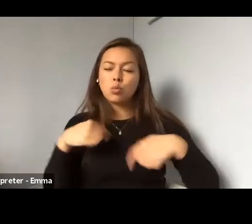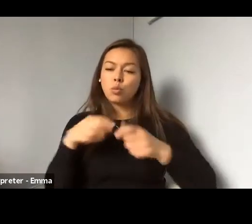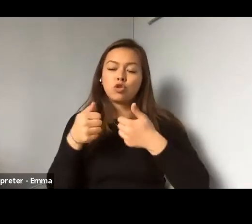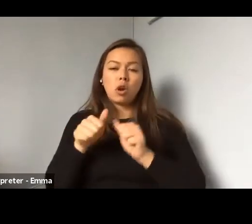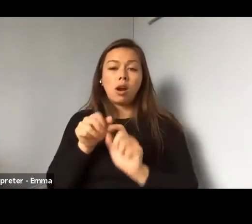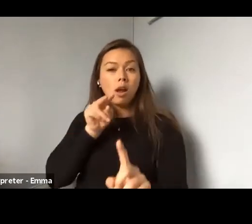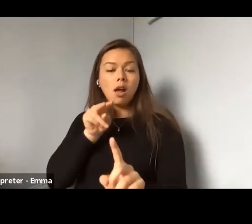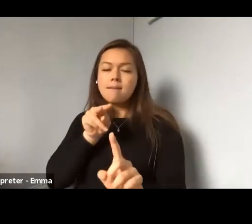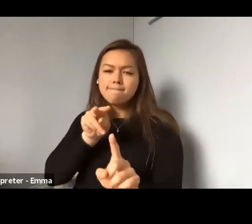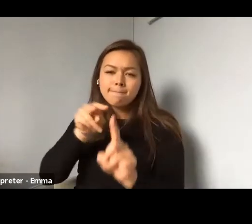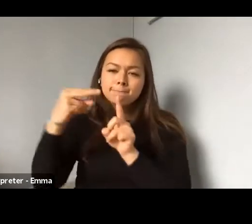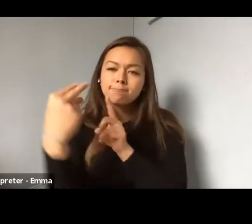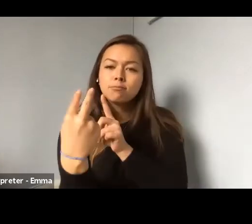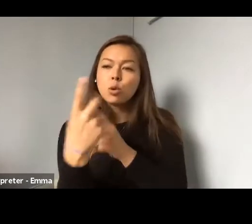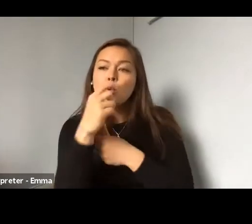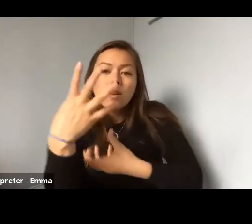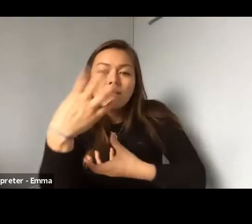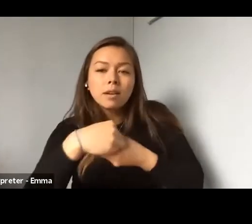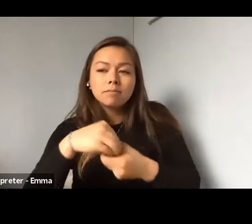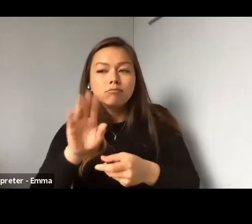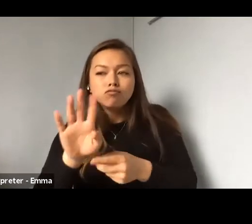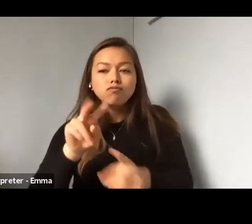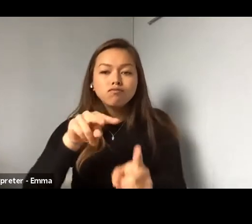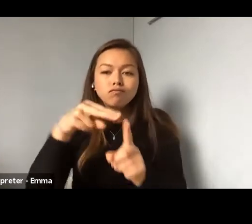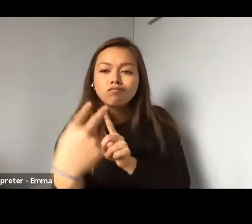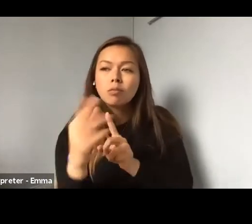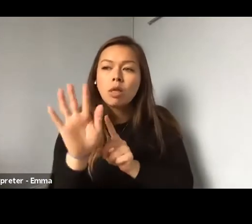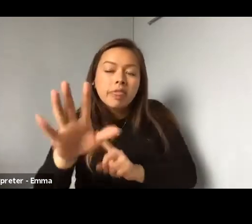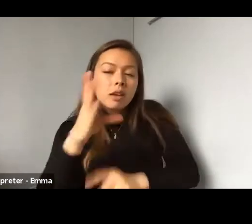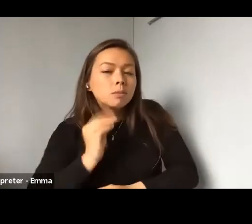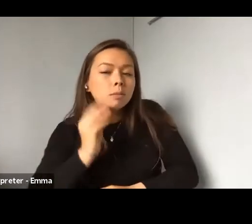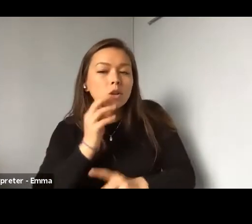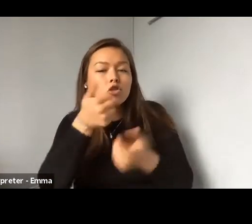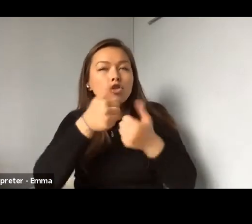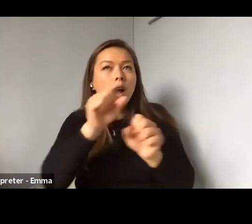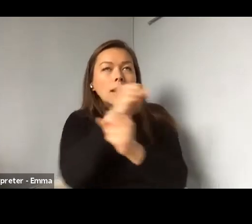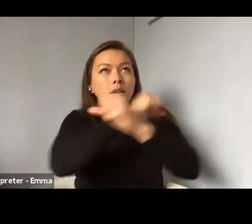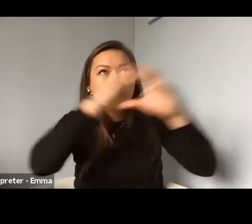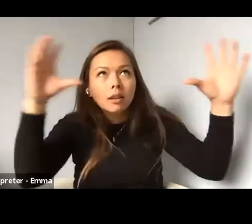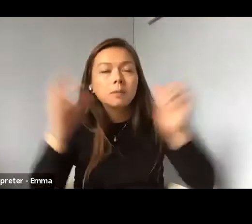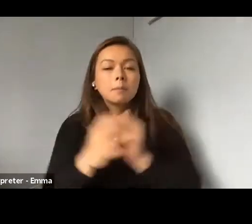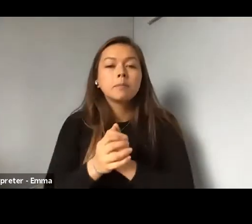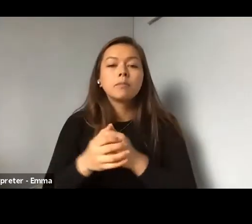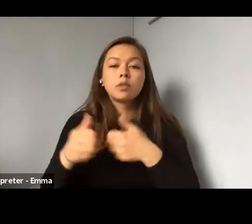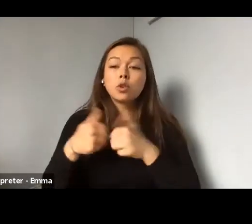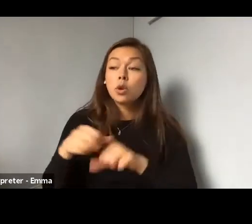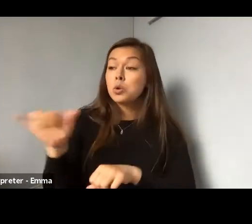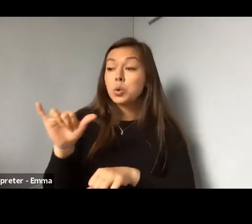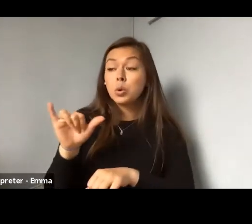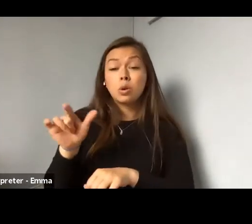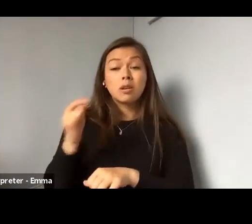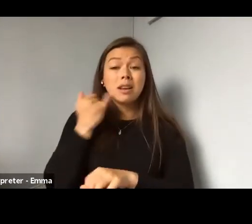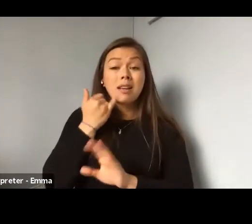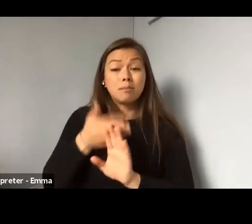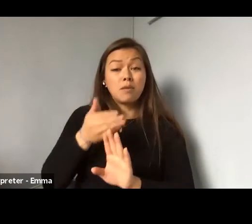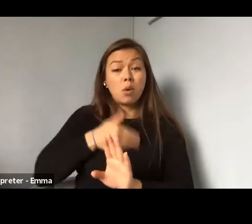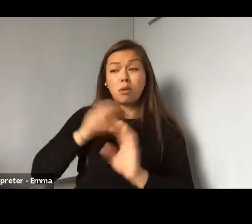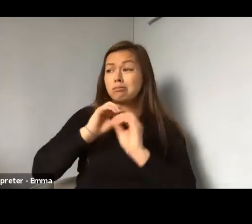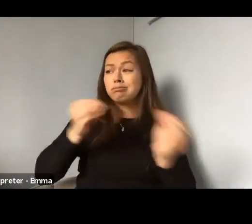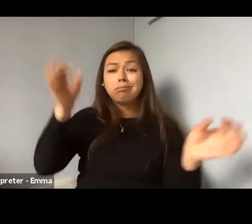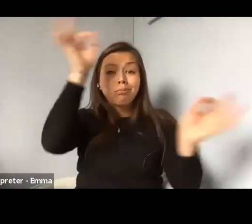Once the template was finished, we tested it with our staff, including learners with no previous experience in products such as this. This